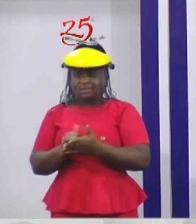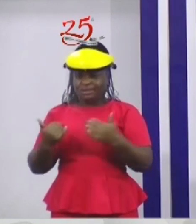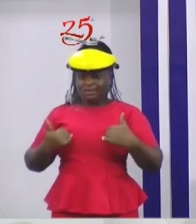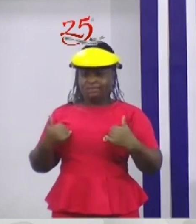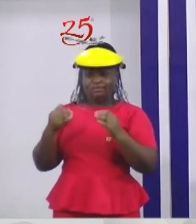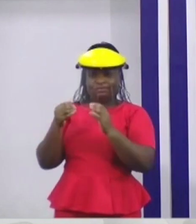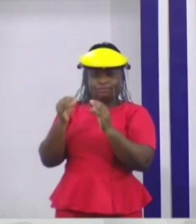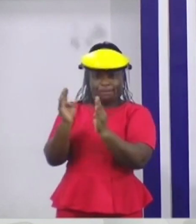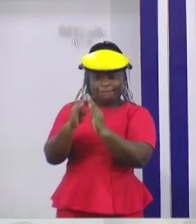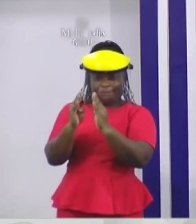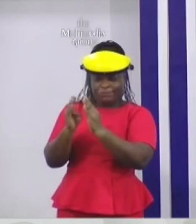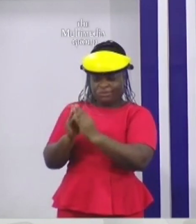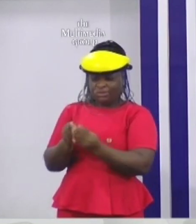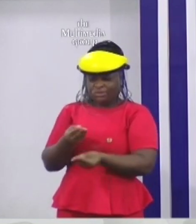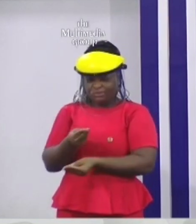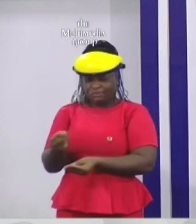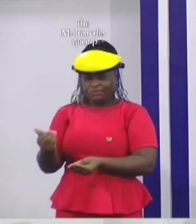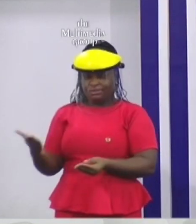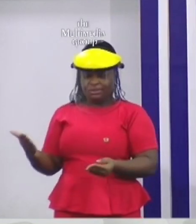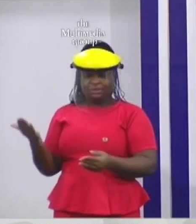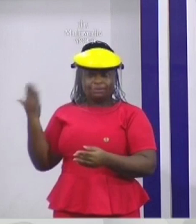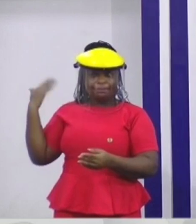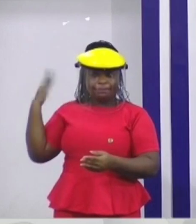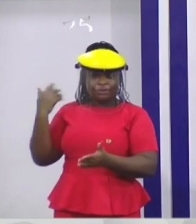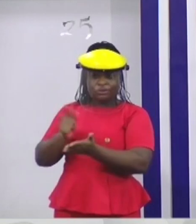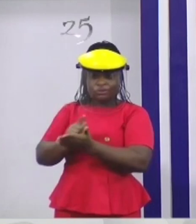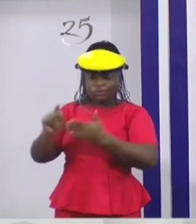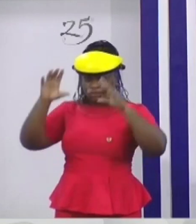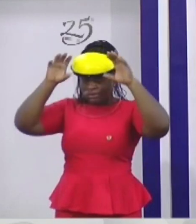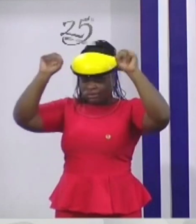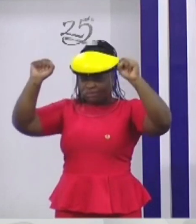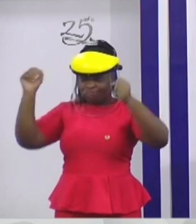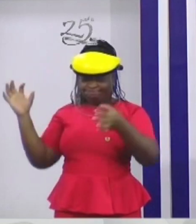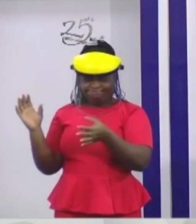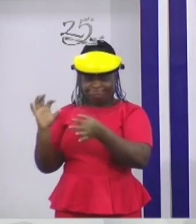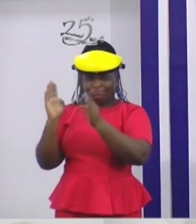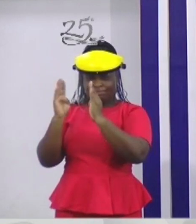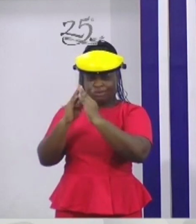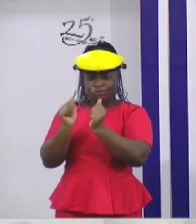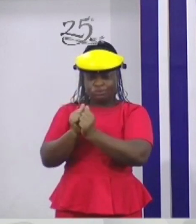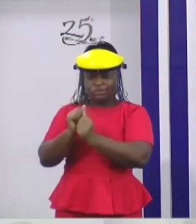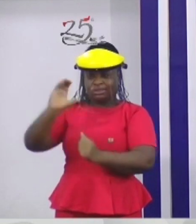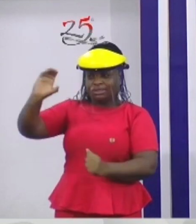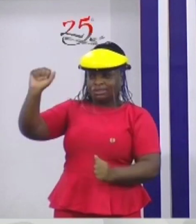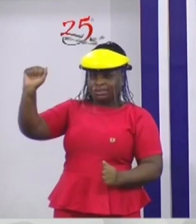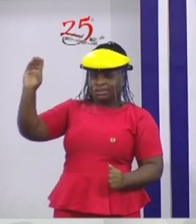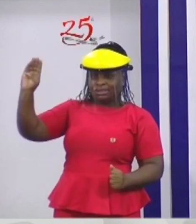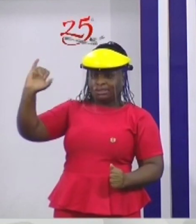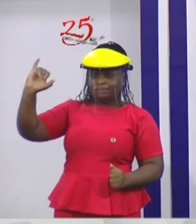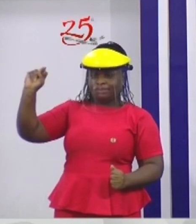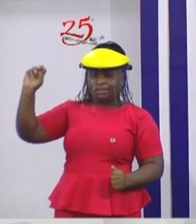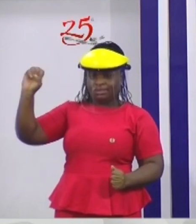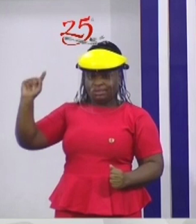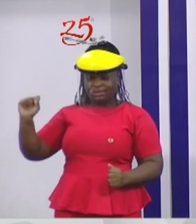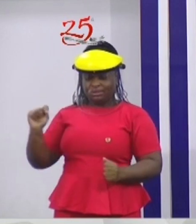and headlined a few of the things. Now, at the end of the past week, President Akufo-Addo led a cabinet retreat to examine the impact of COVID-19 so